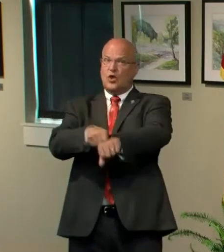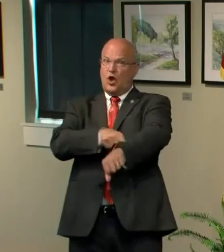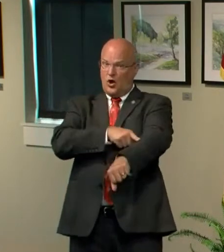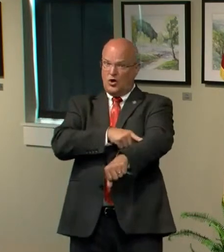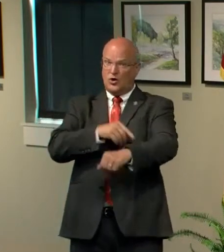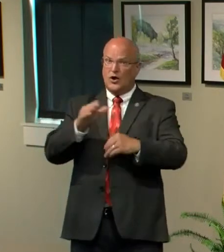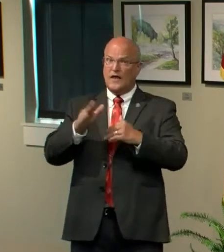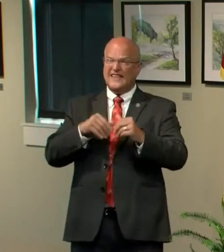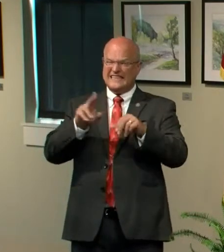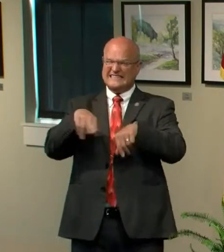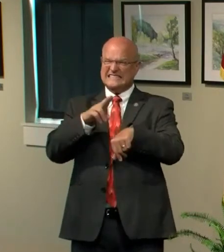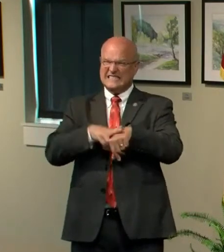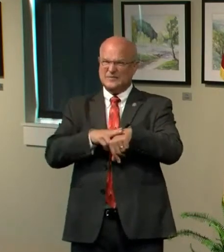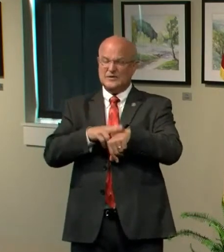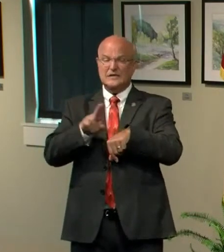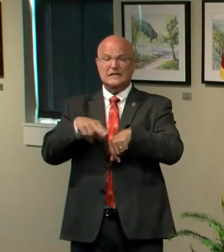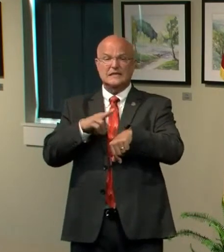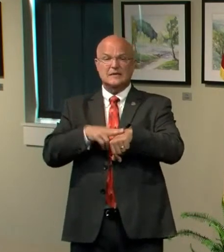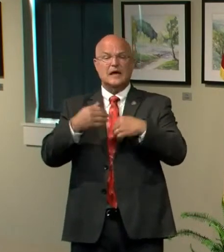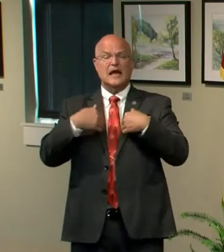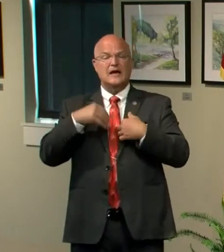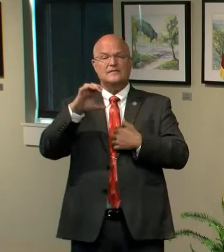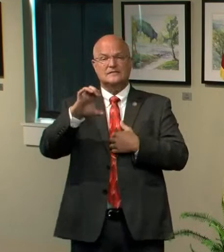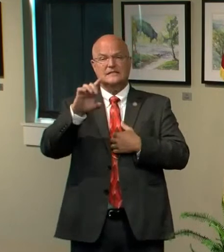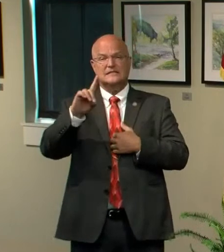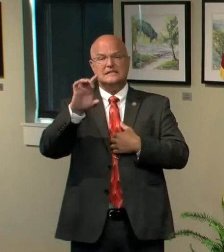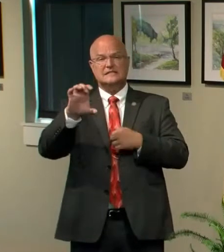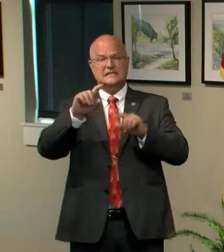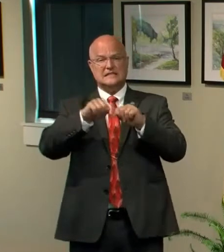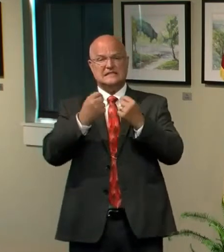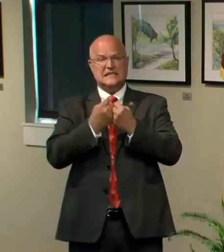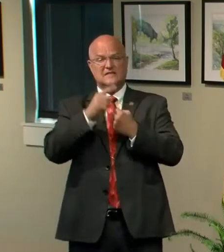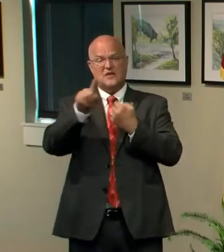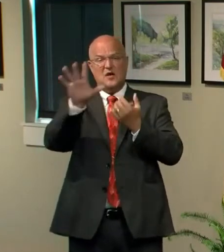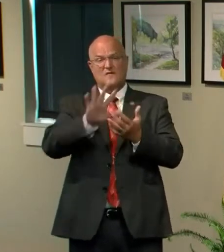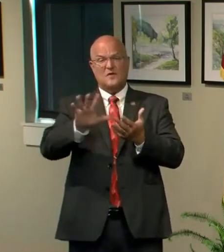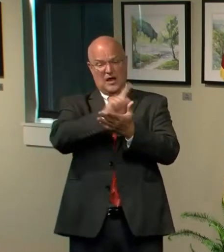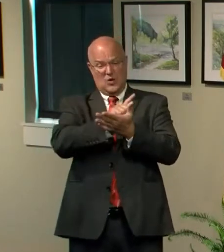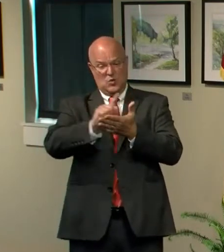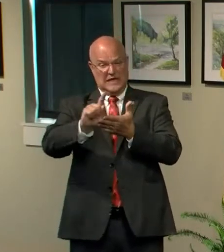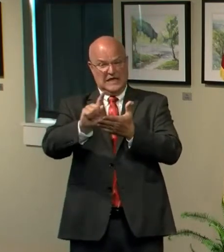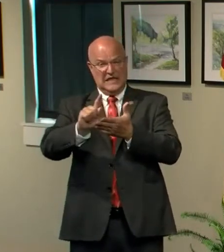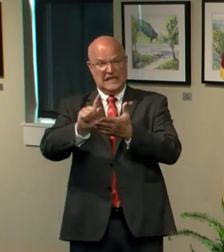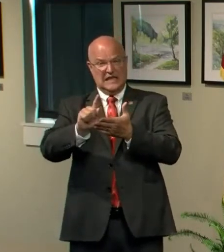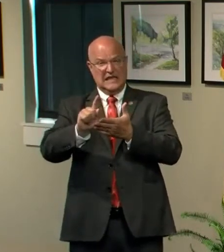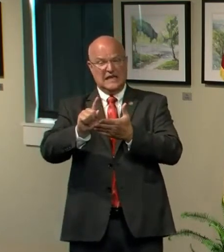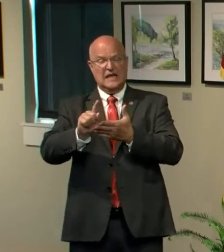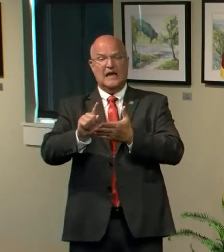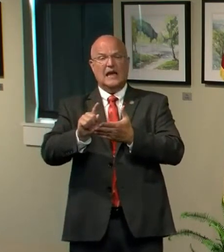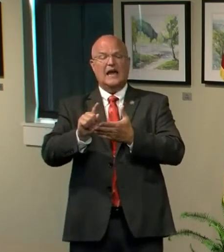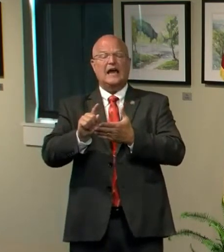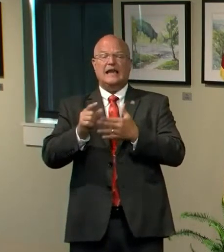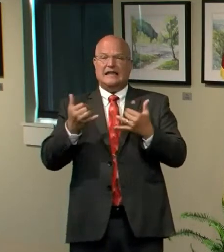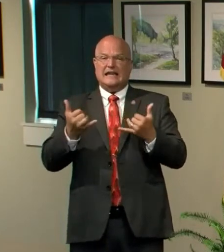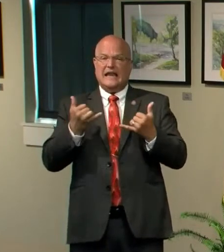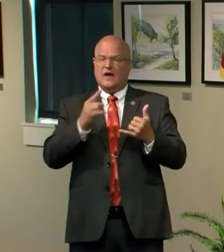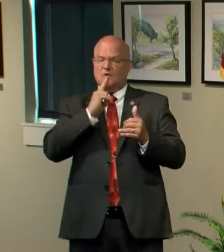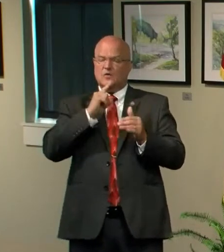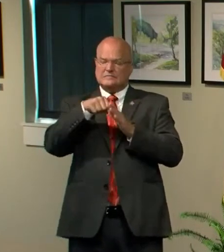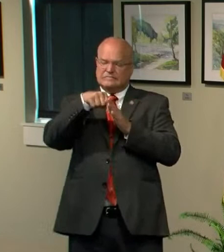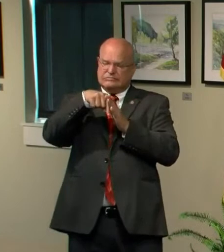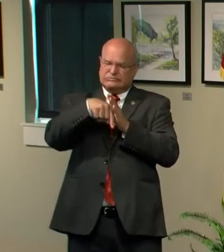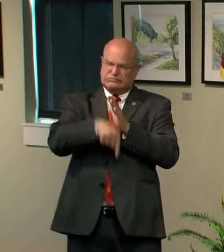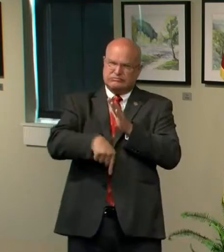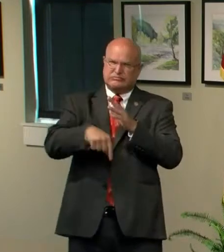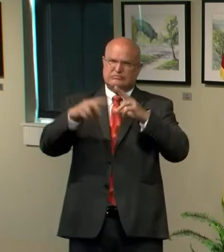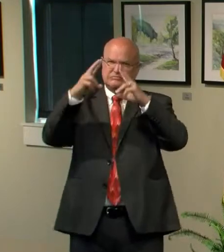here than would be typical. Typically, we'll have a CDC team come for about a week. They're doing a deeper dive, which is exactly what